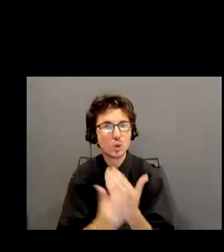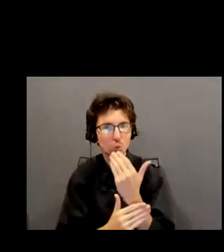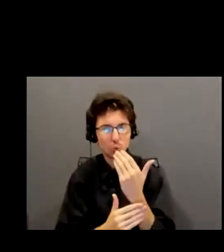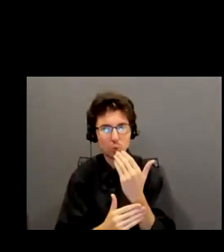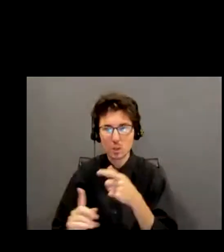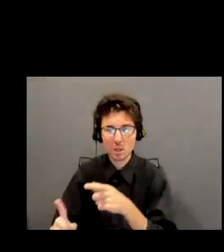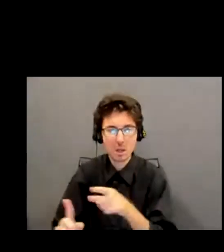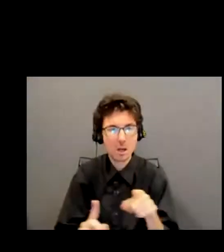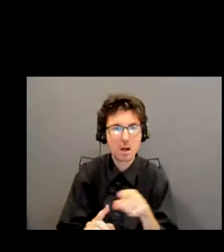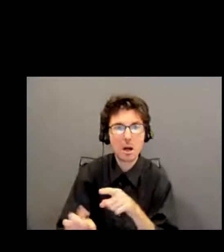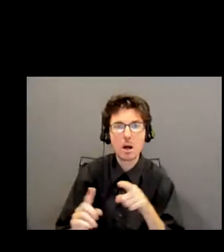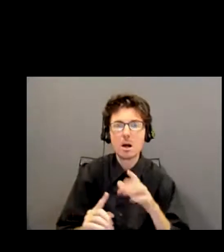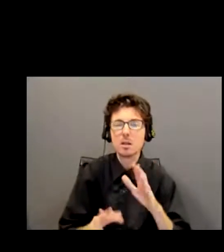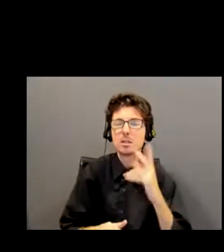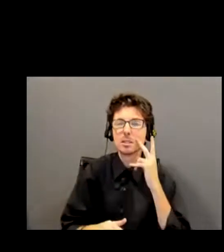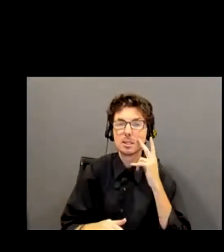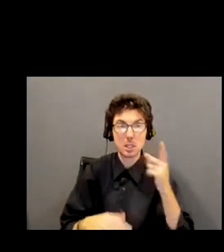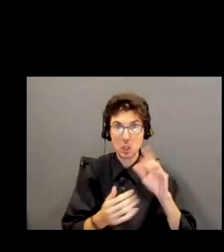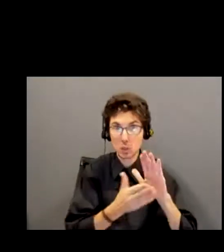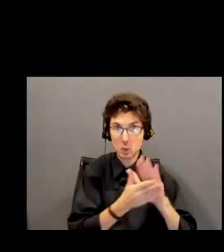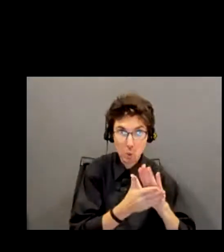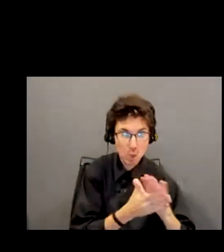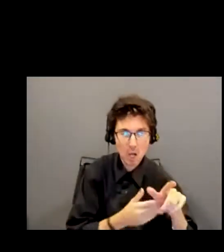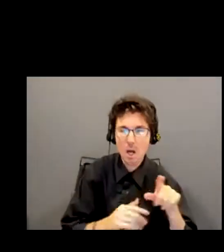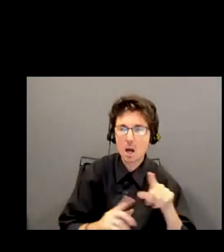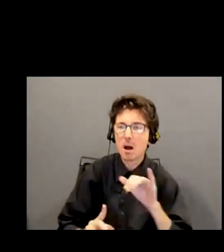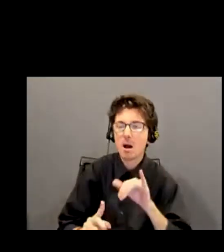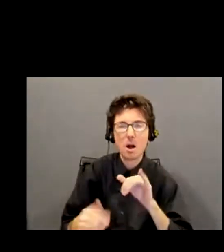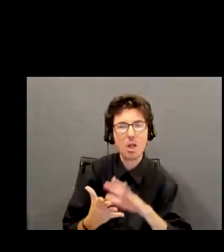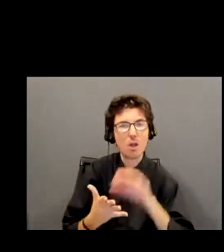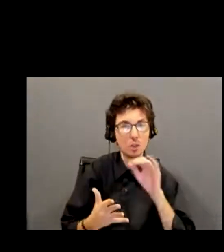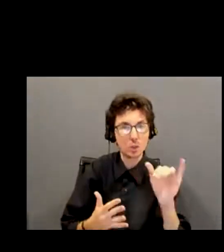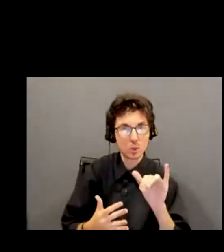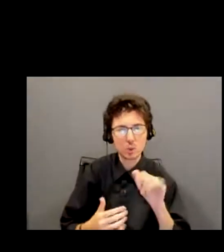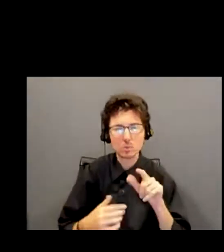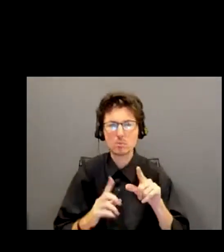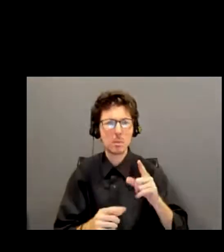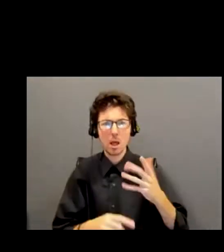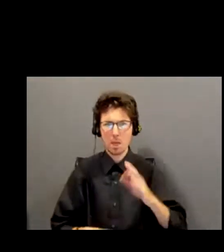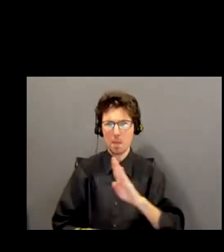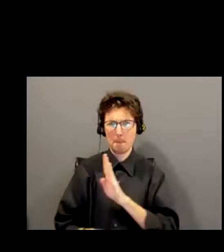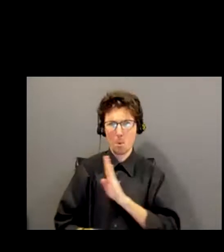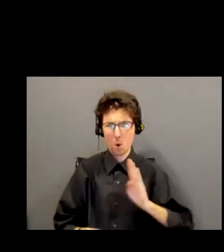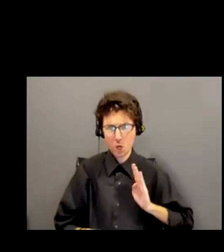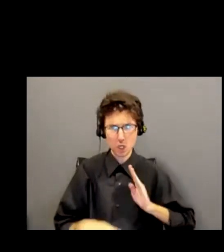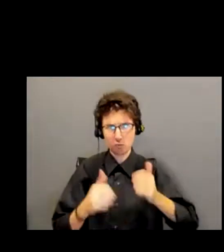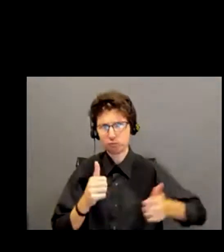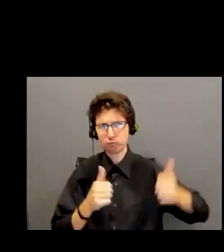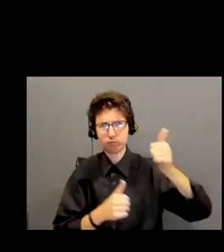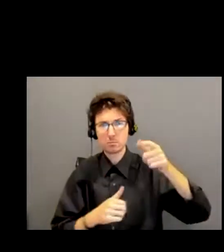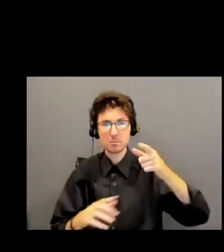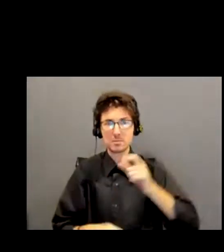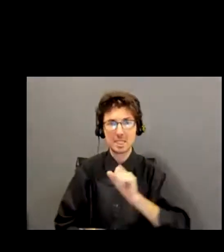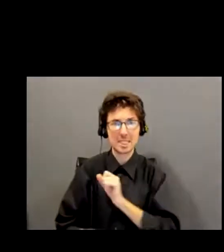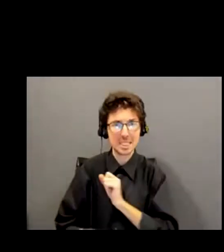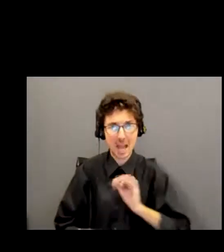Our school board and the entire staff greeted me with open arms, and our principals